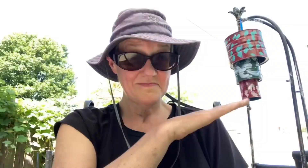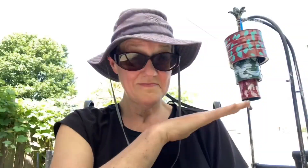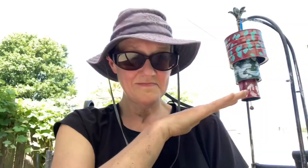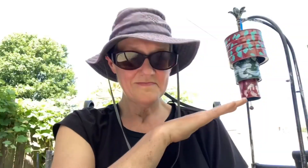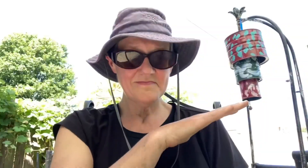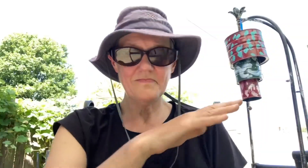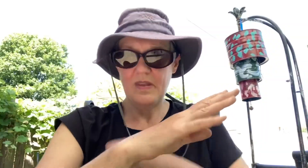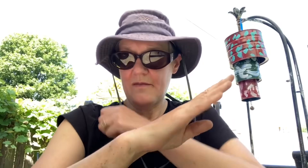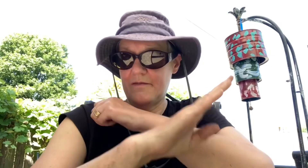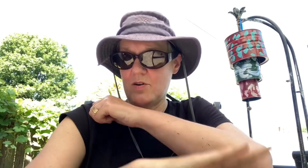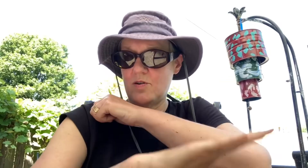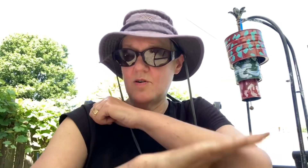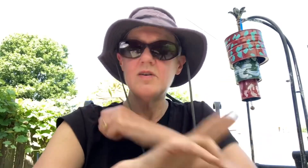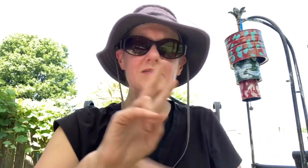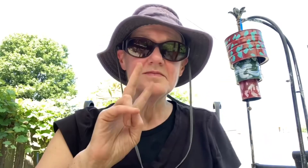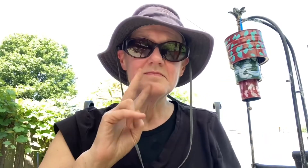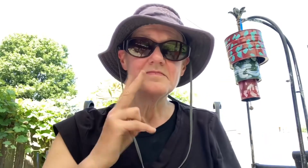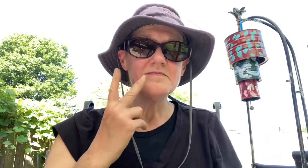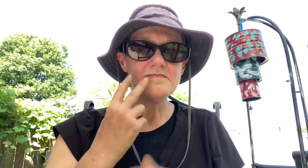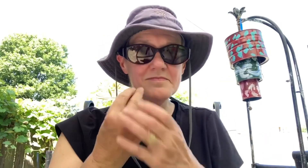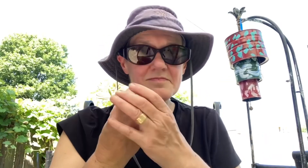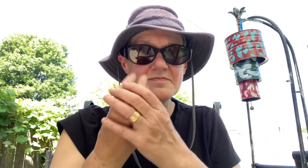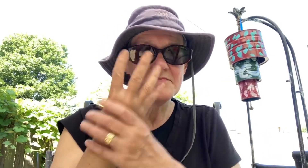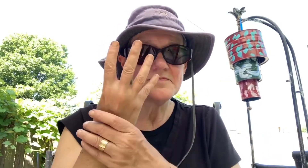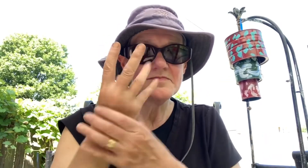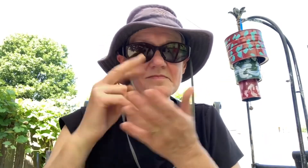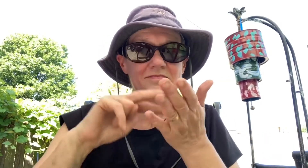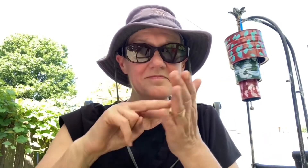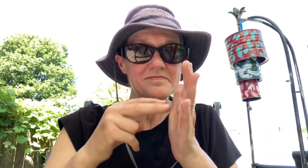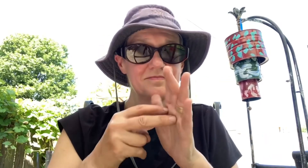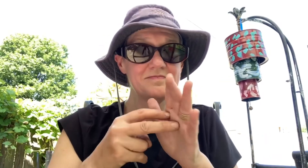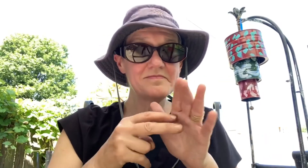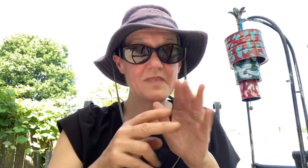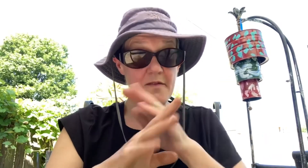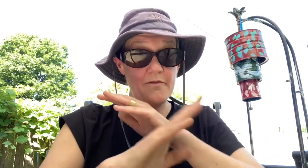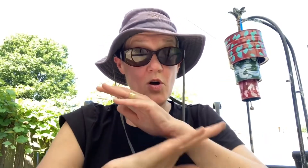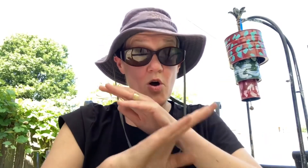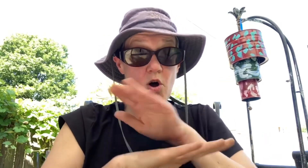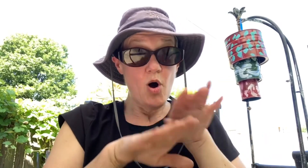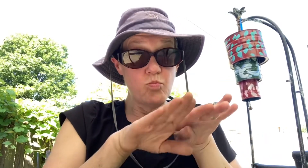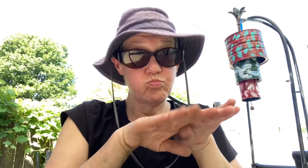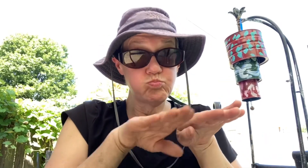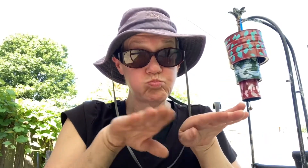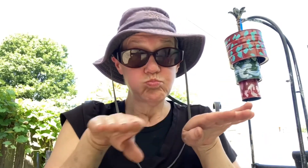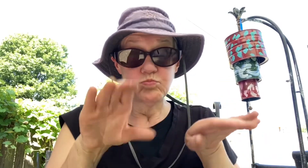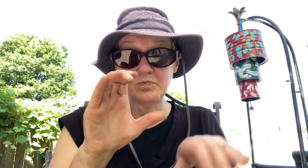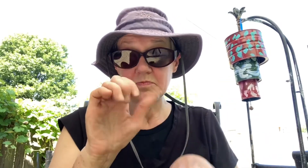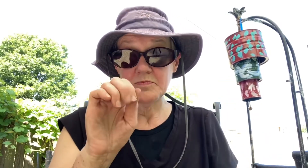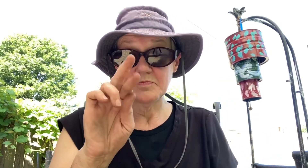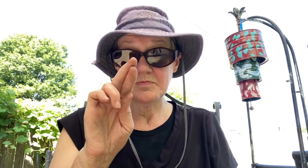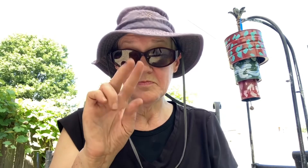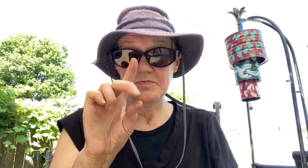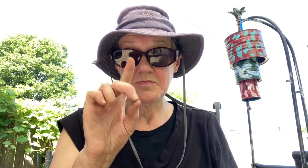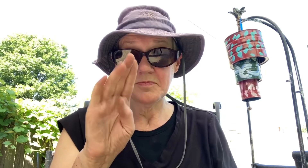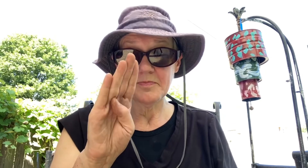Now, that area where I planted the peppers had fall vegetables. So the cardboard I put down in the